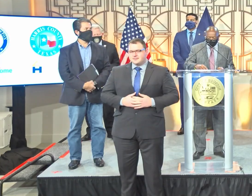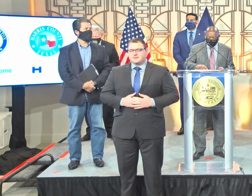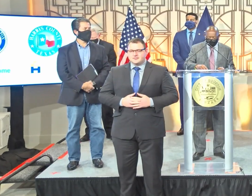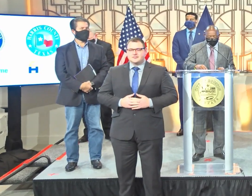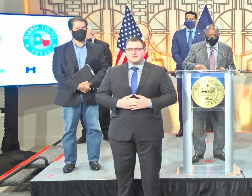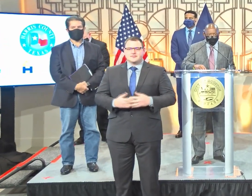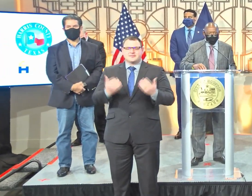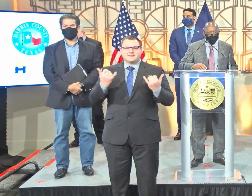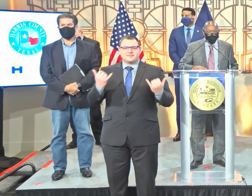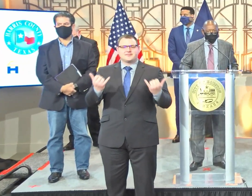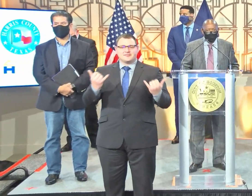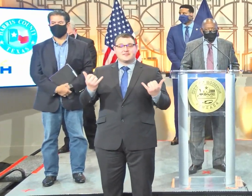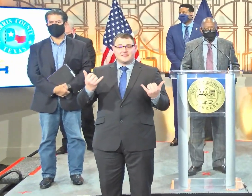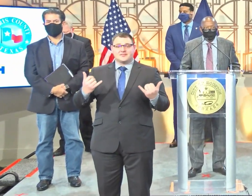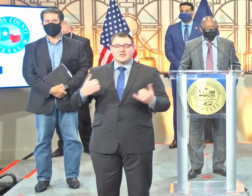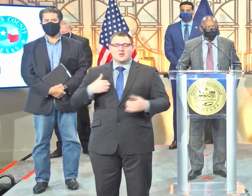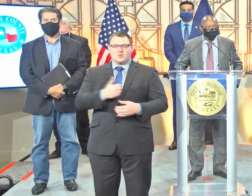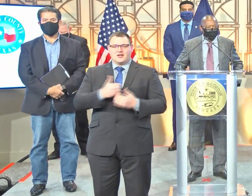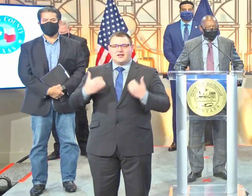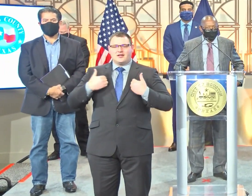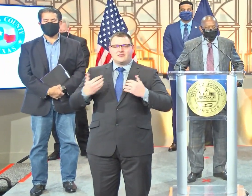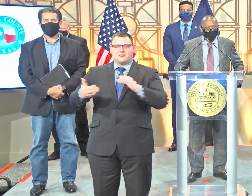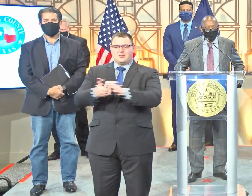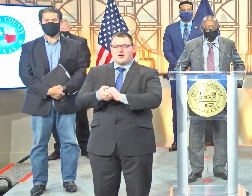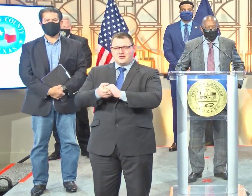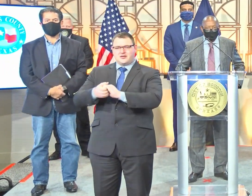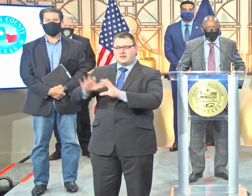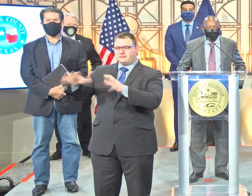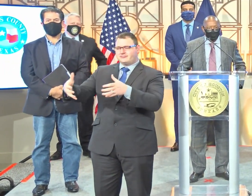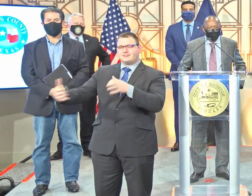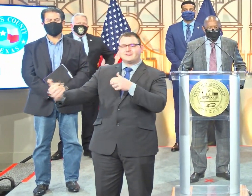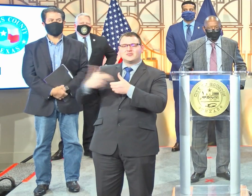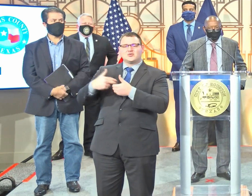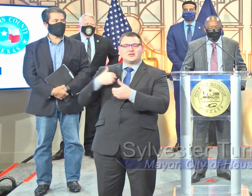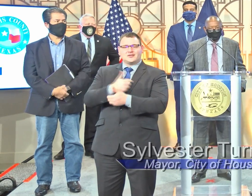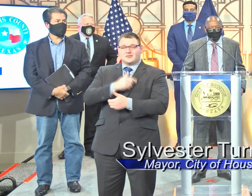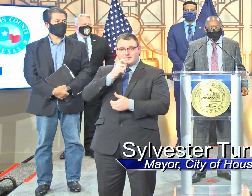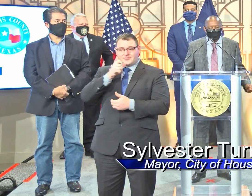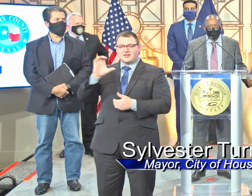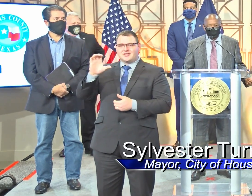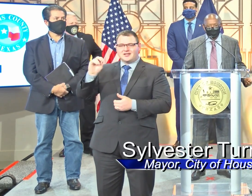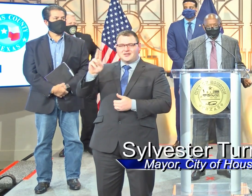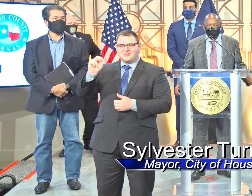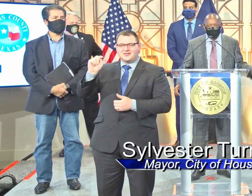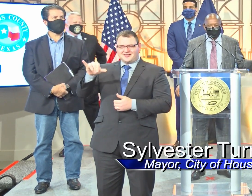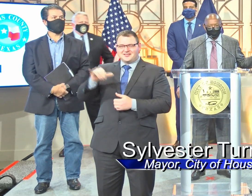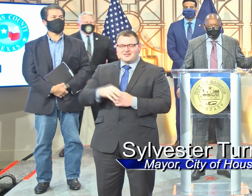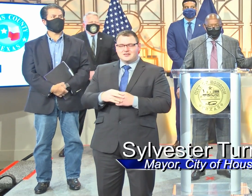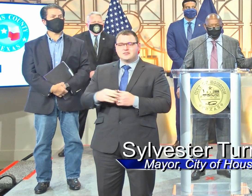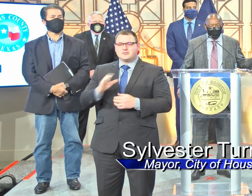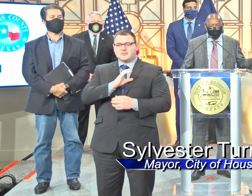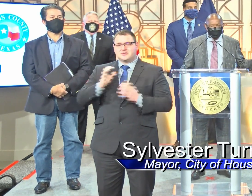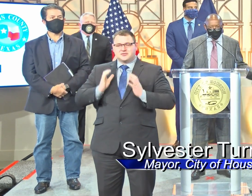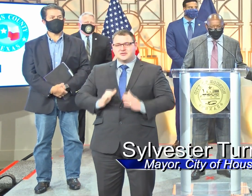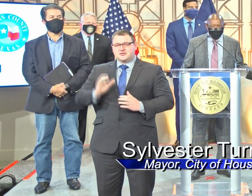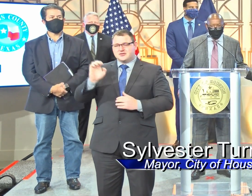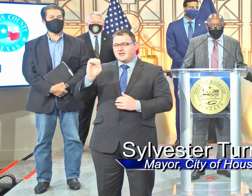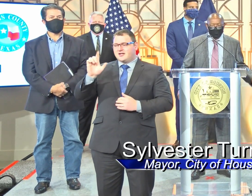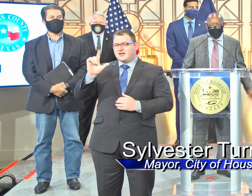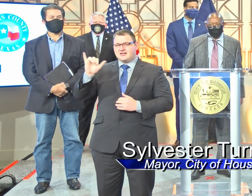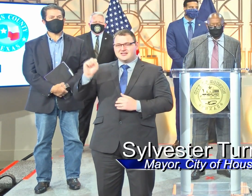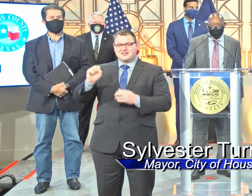Look, we're honored to have our county partners with us today. And we have Commissioner Rodney Ellis of Precinct